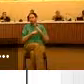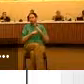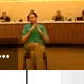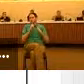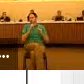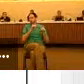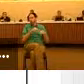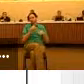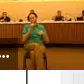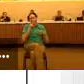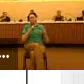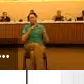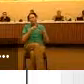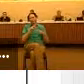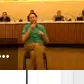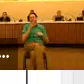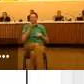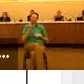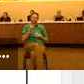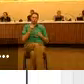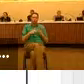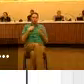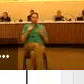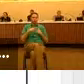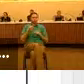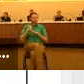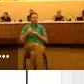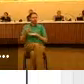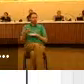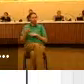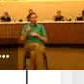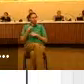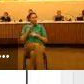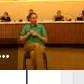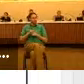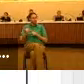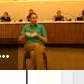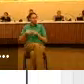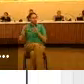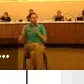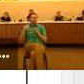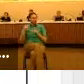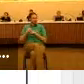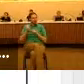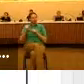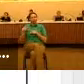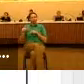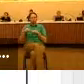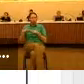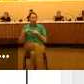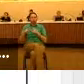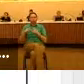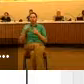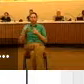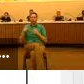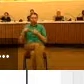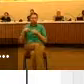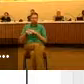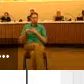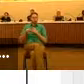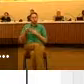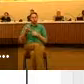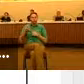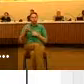in for walking area, and that's similar to what we want to do here. Make sure that that open space is walkable and then access to the Lehigh